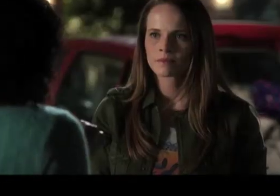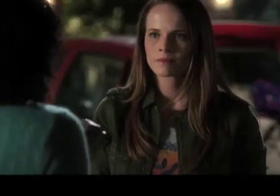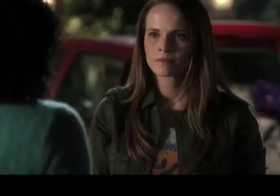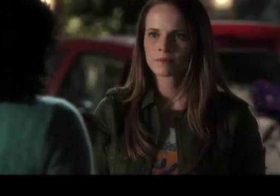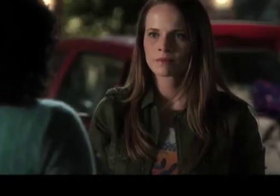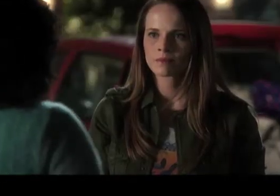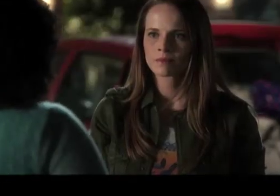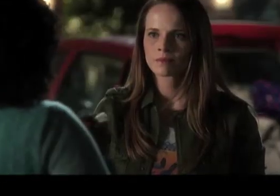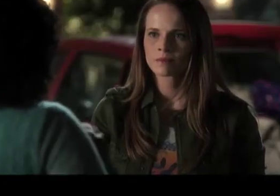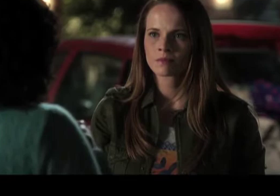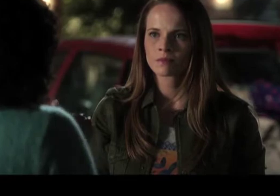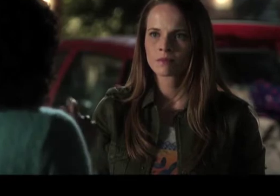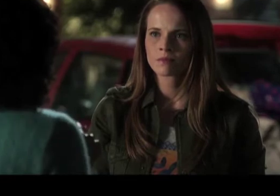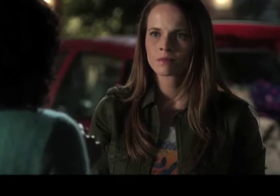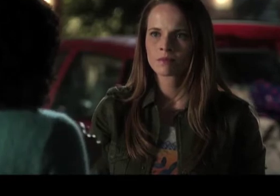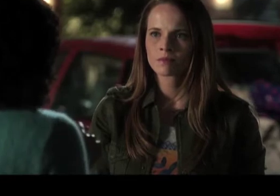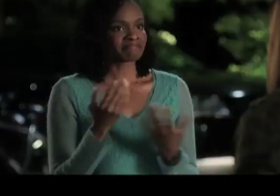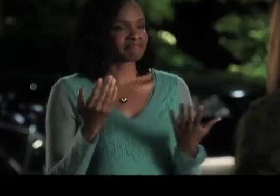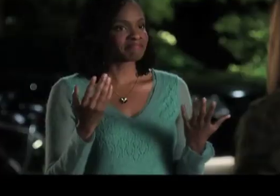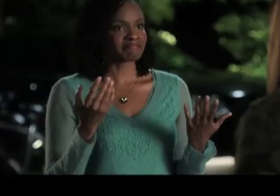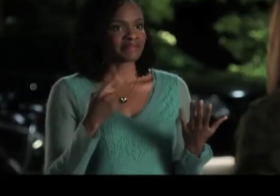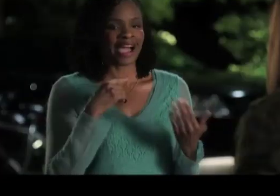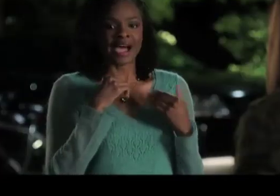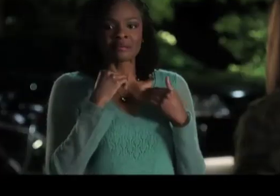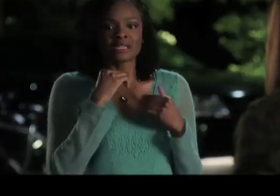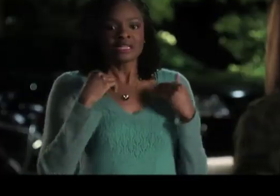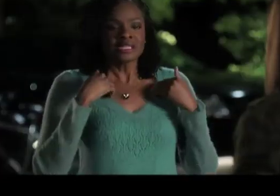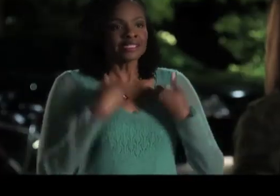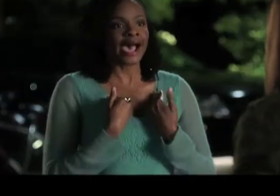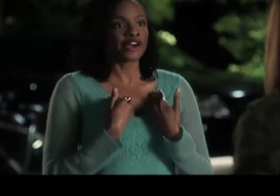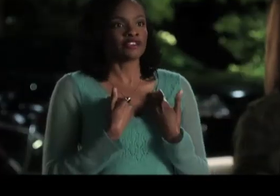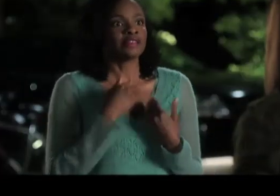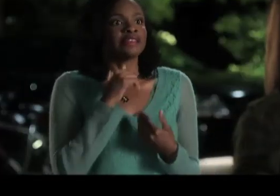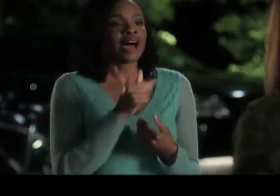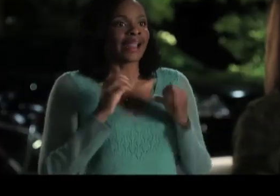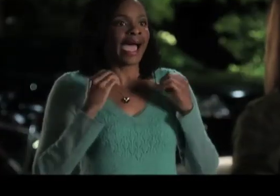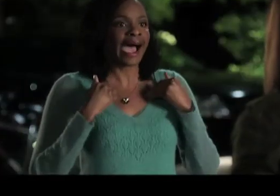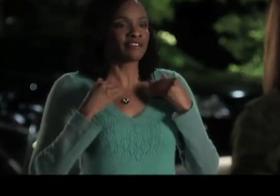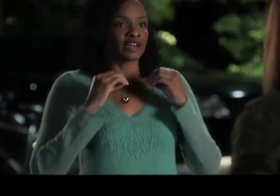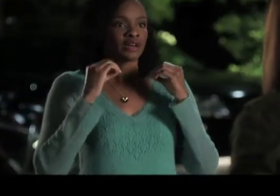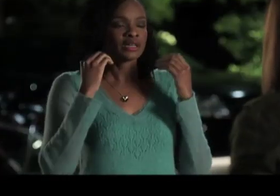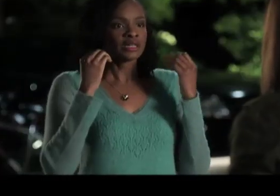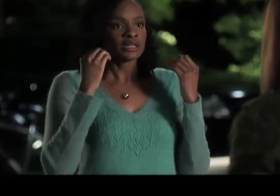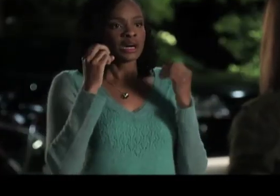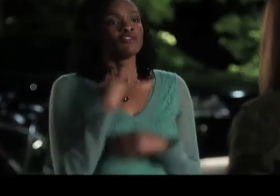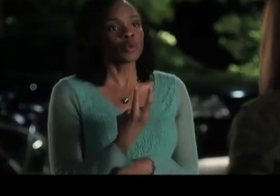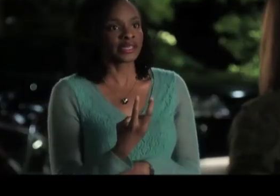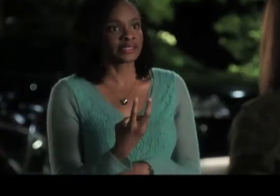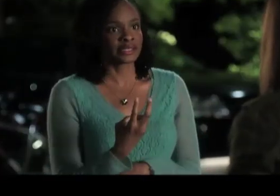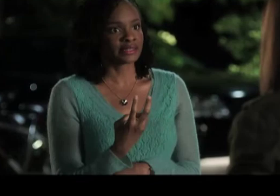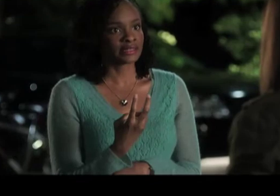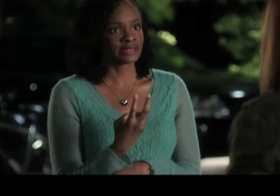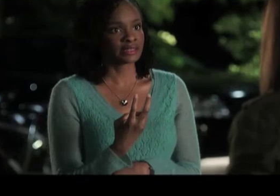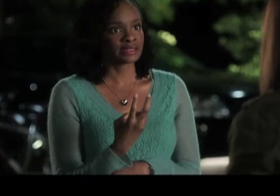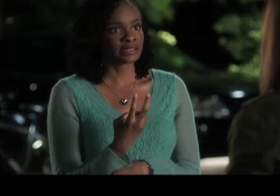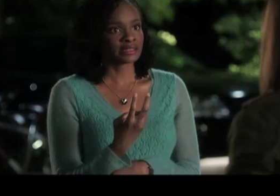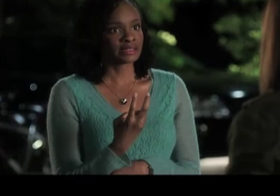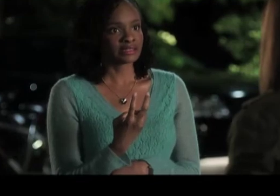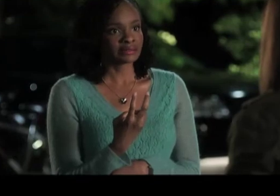I can do about it. I'm tired of not having a voice. Then